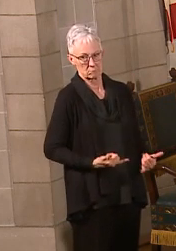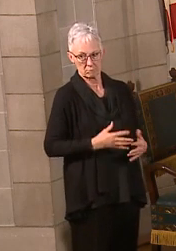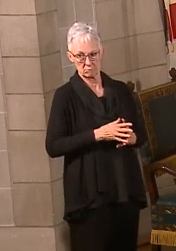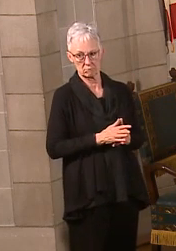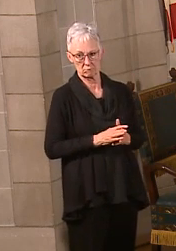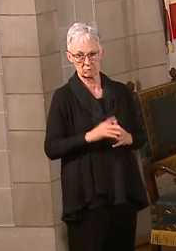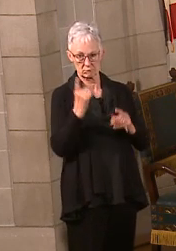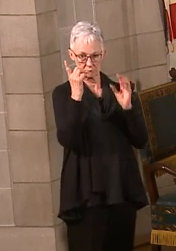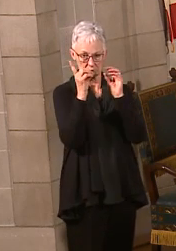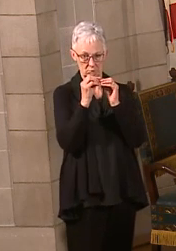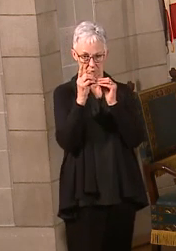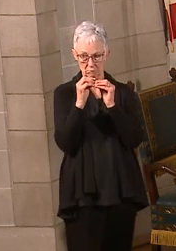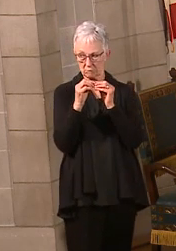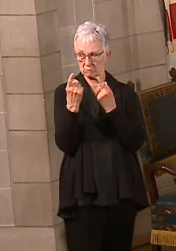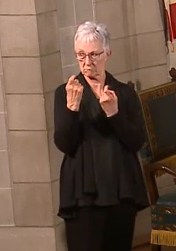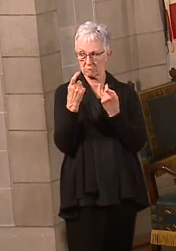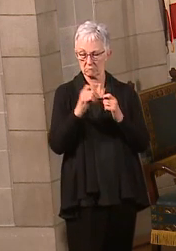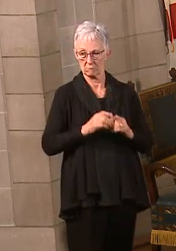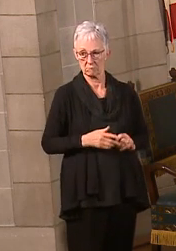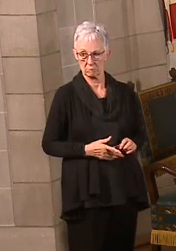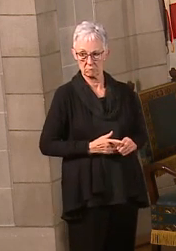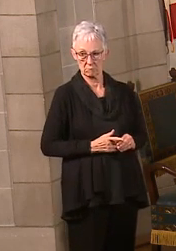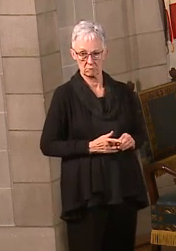One more question.